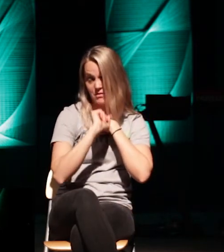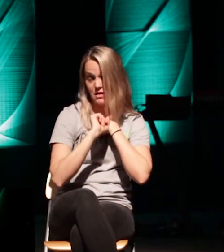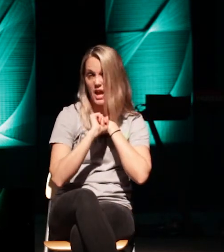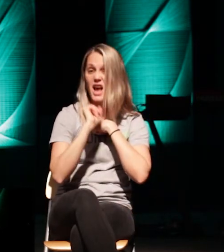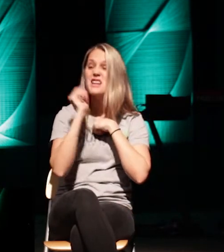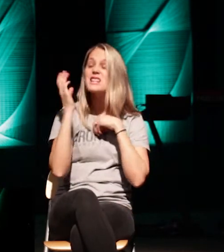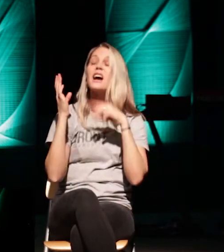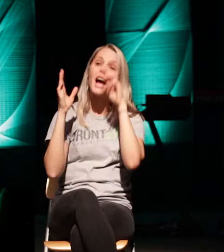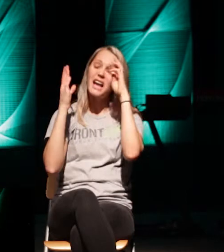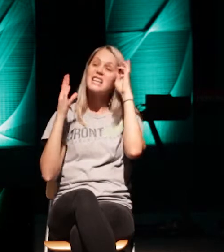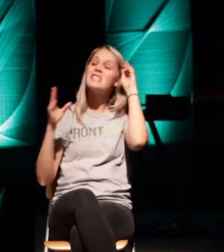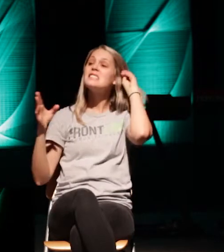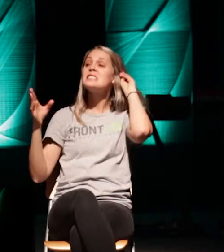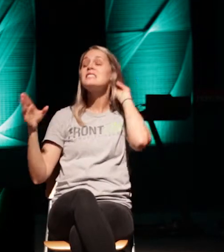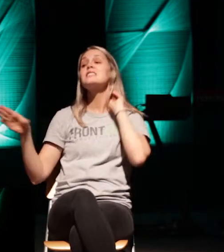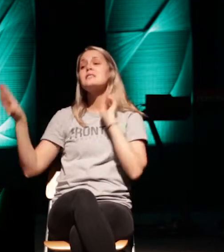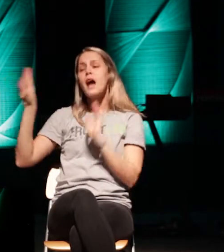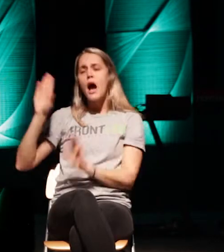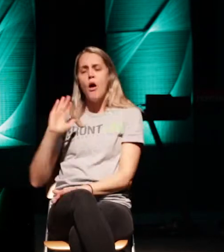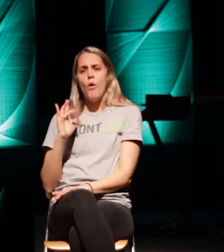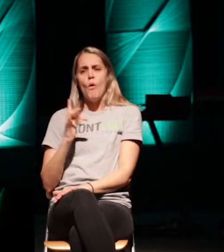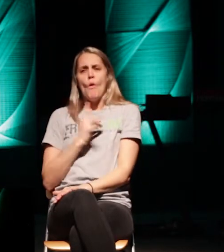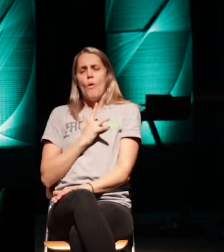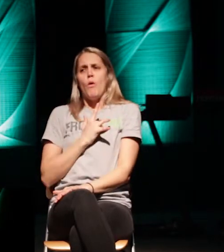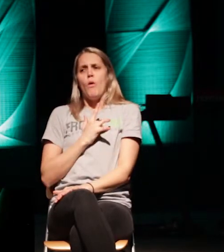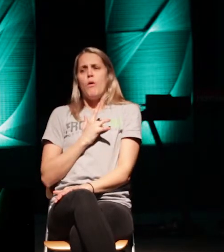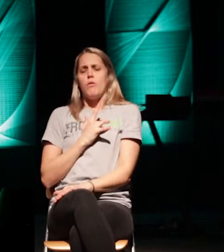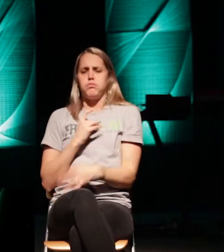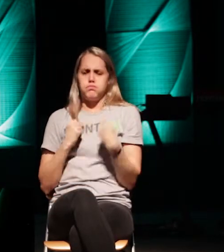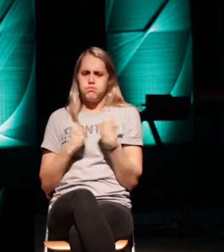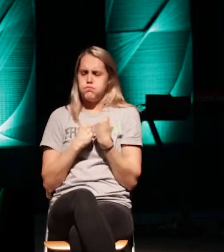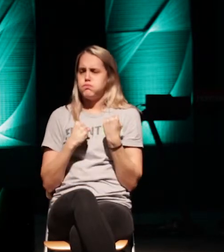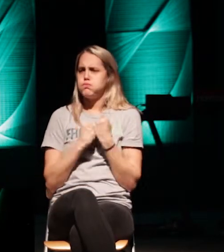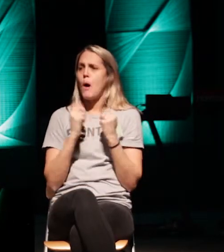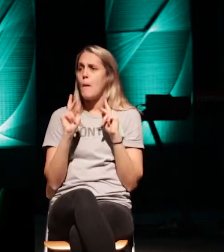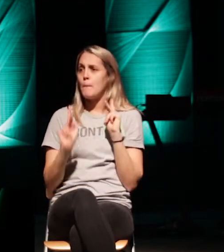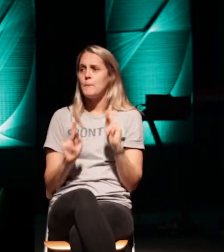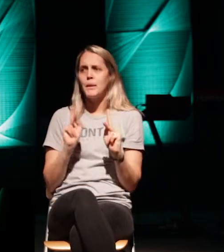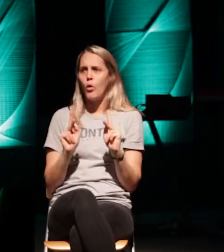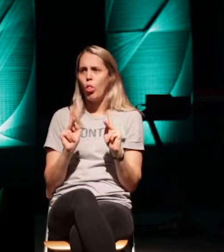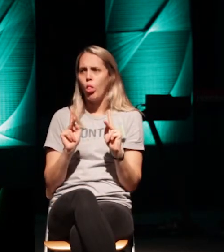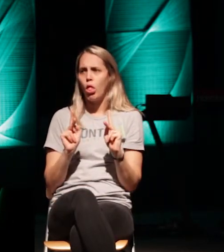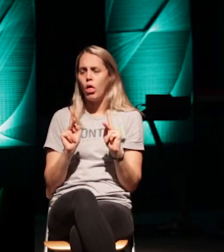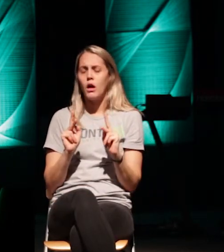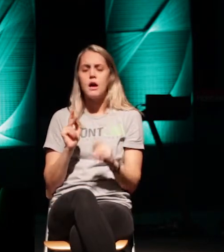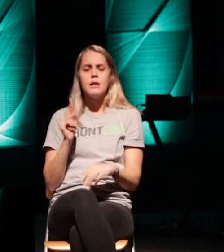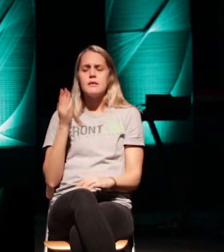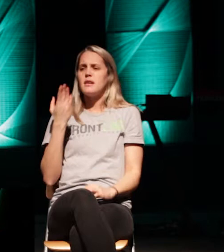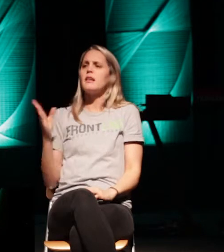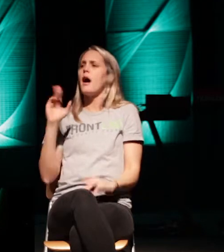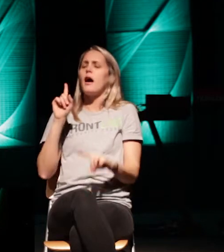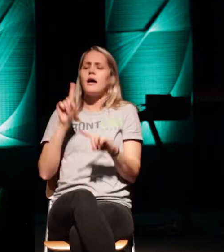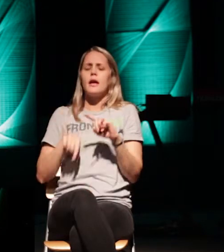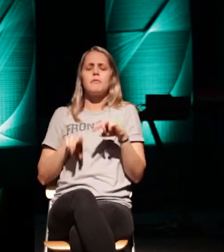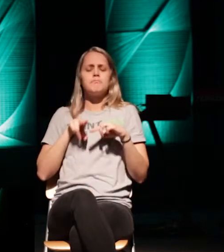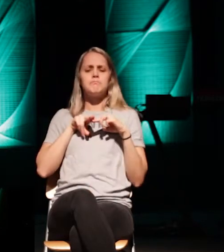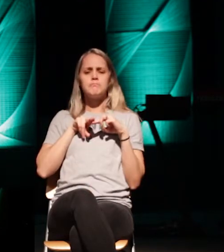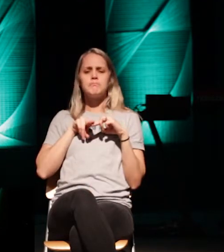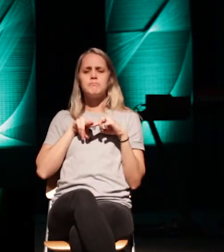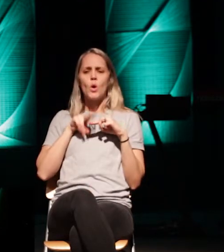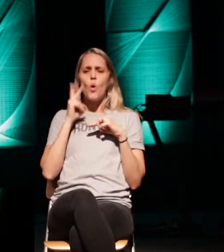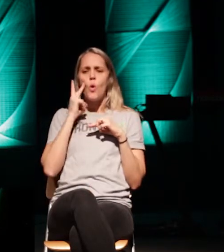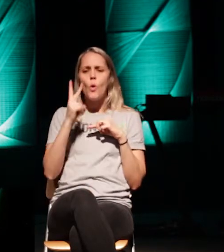That God so had a heart for people that he couldn't sit back and watch them destroy